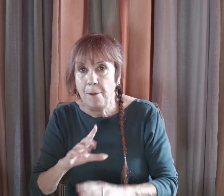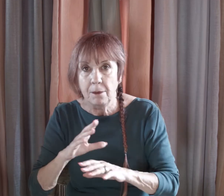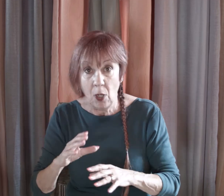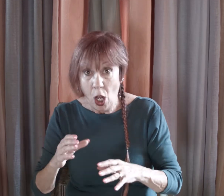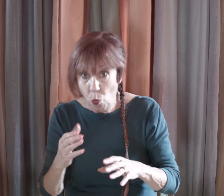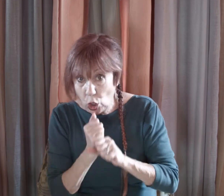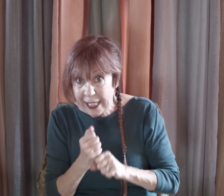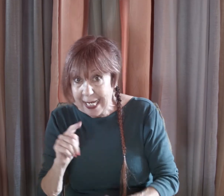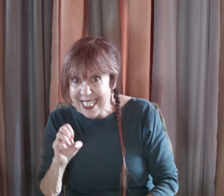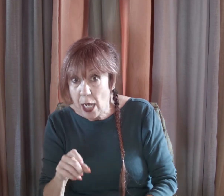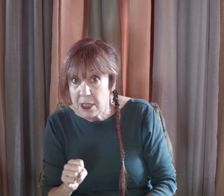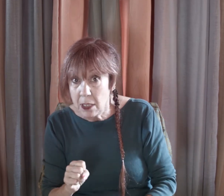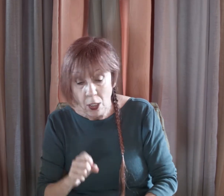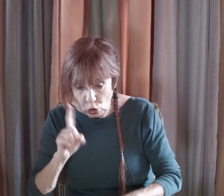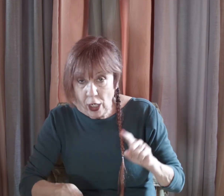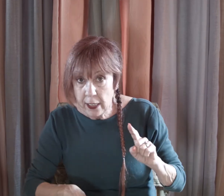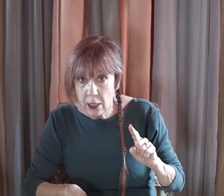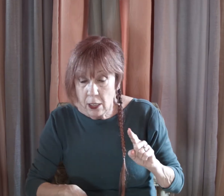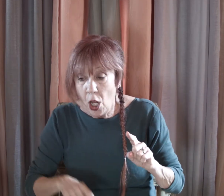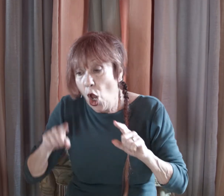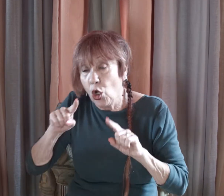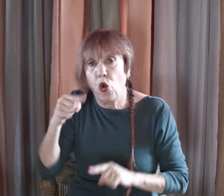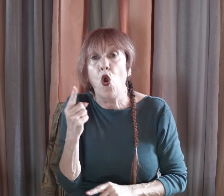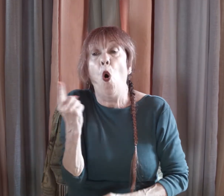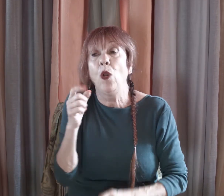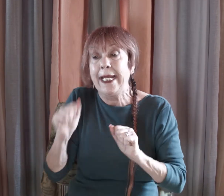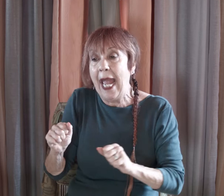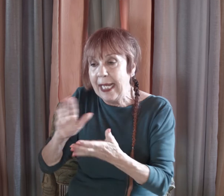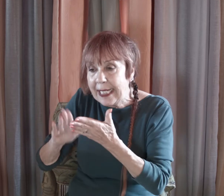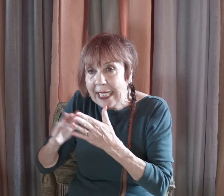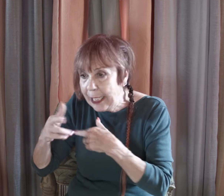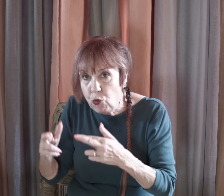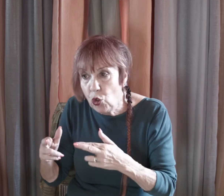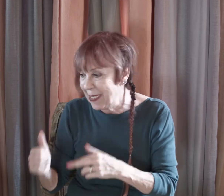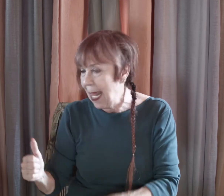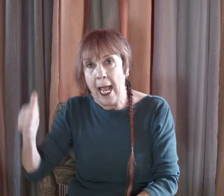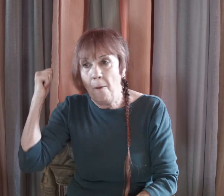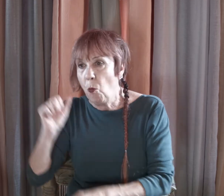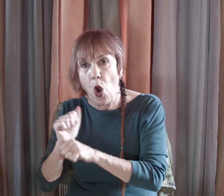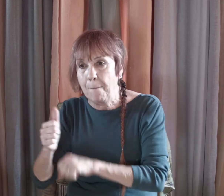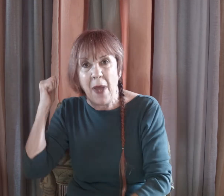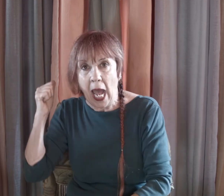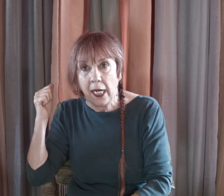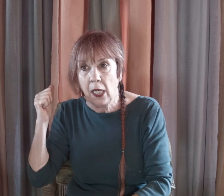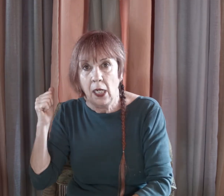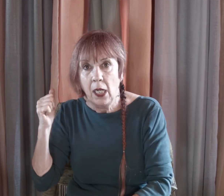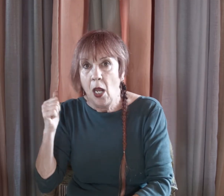You were stuck cleaning rooms, and that was about it, and only if nobody saw you, right? So that was a huge problem, and we sat in, and